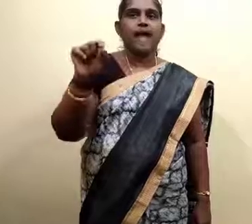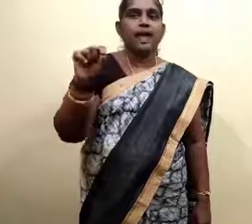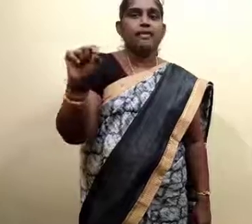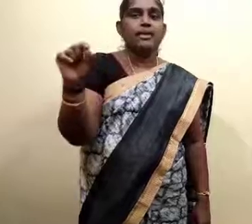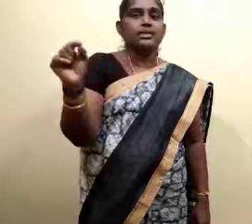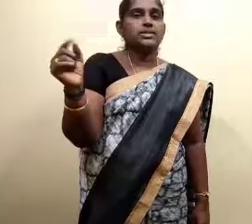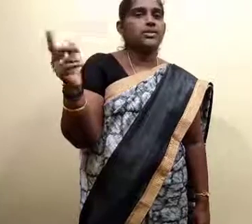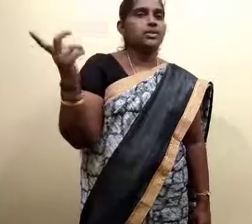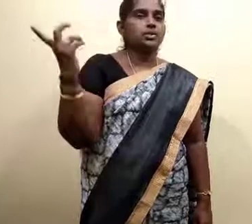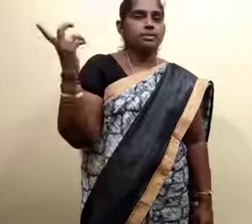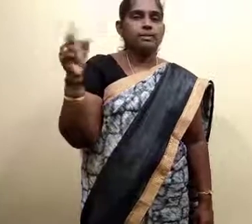Macadamized